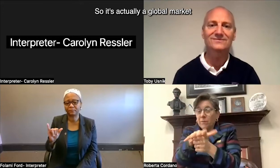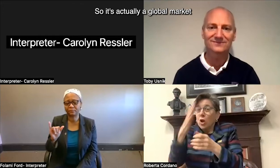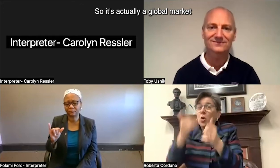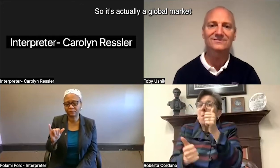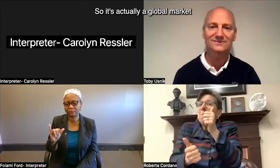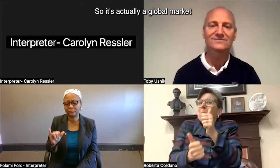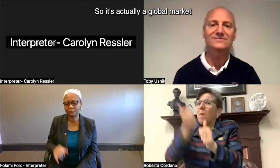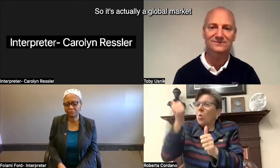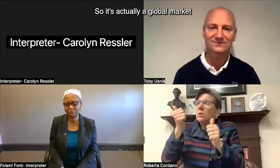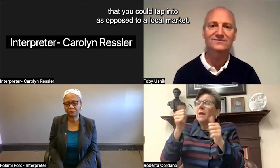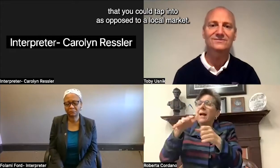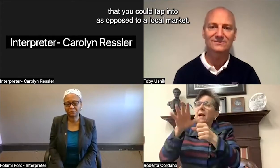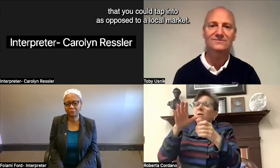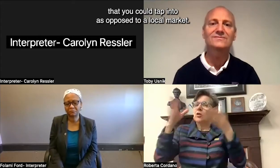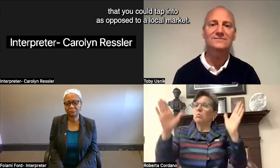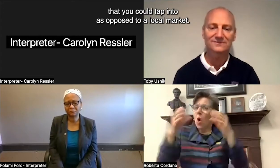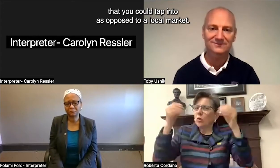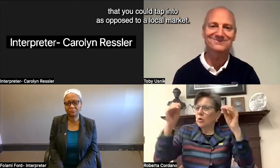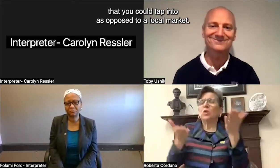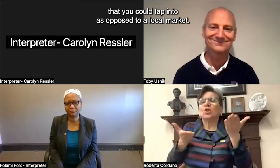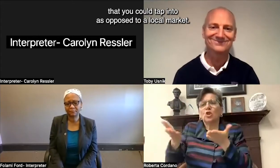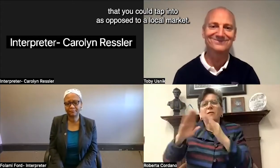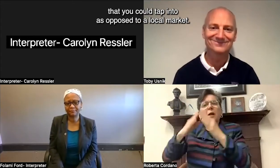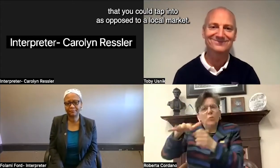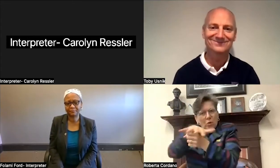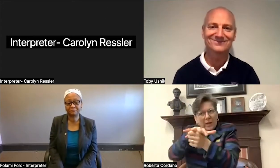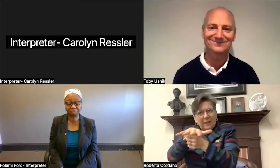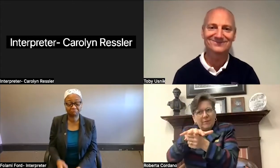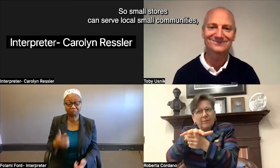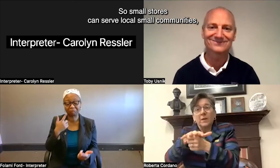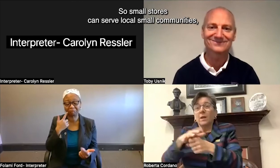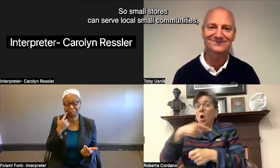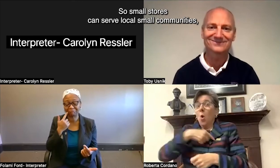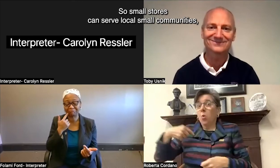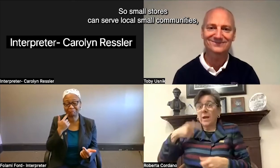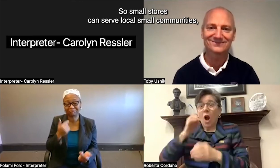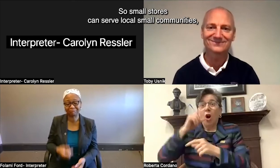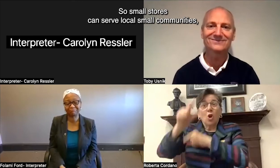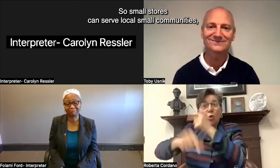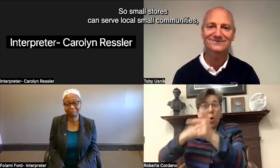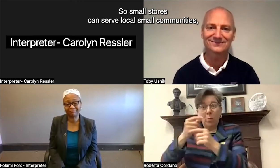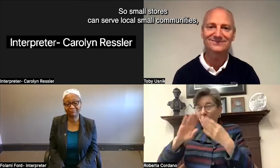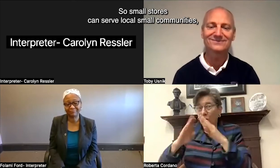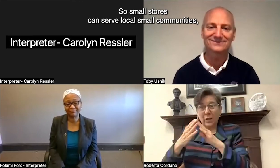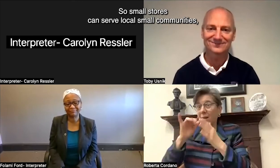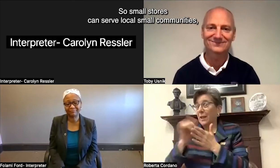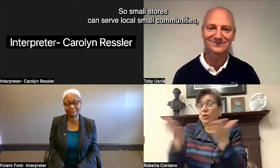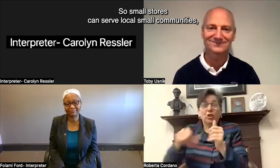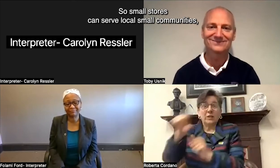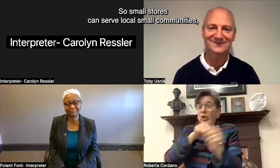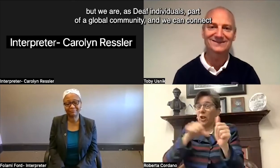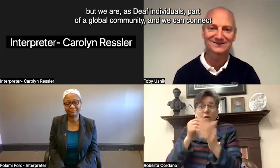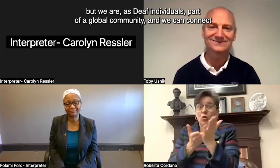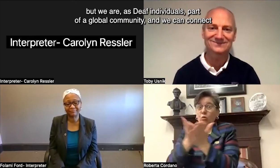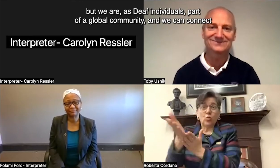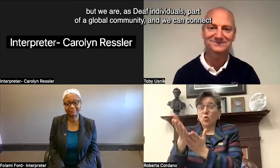that you can tap into as opposed to a local market. So, small stores can serve local small communities, but we